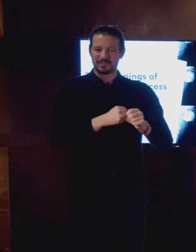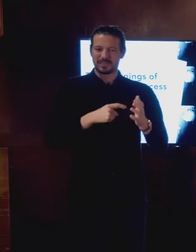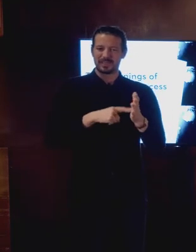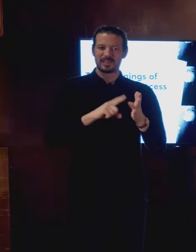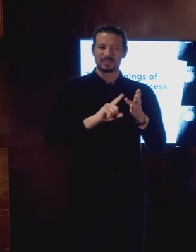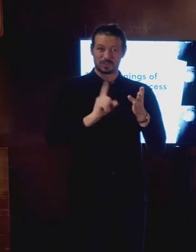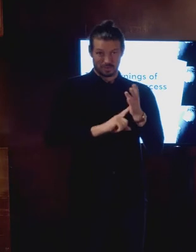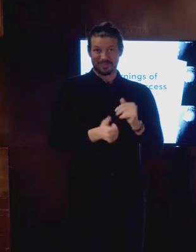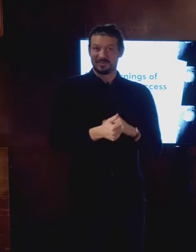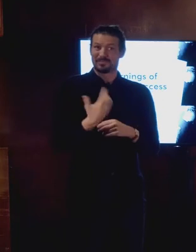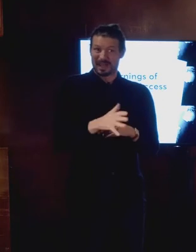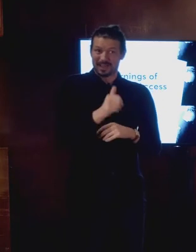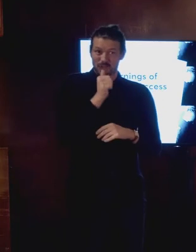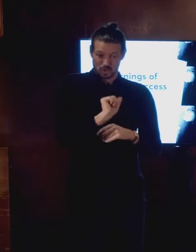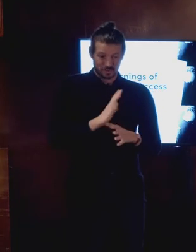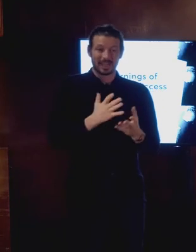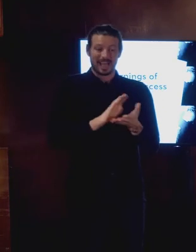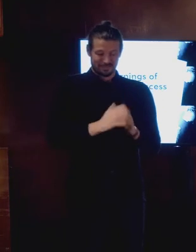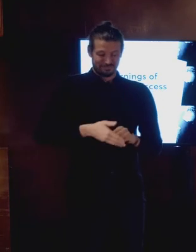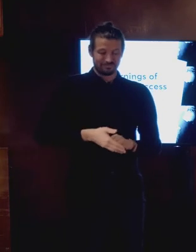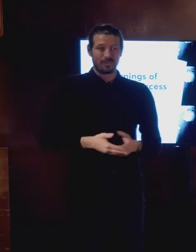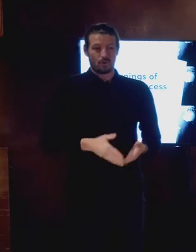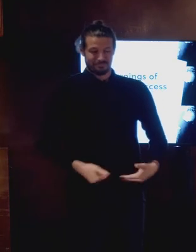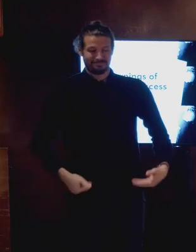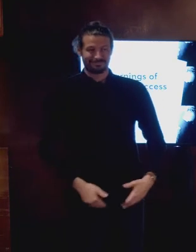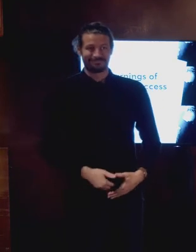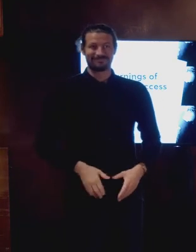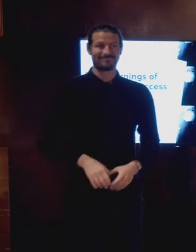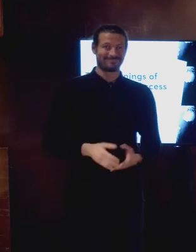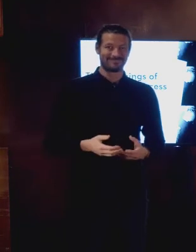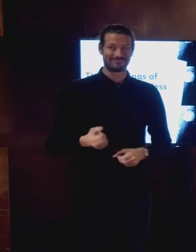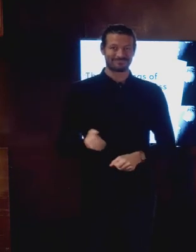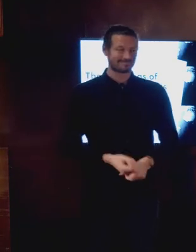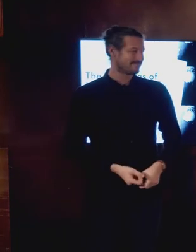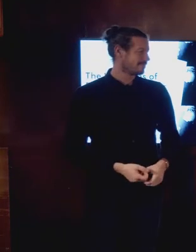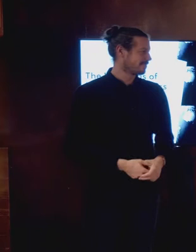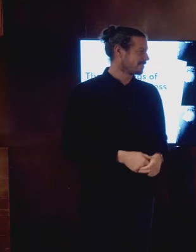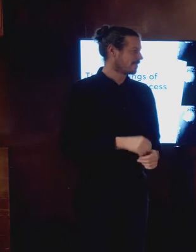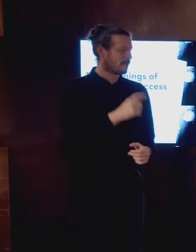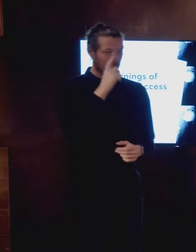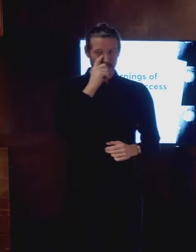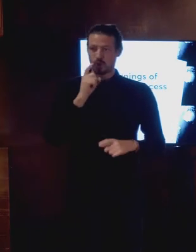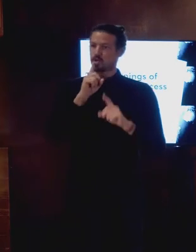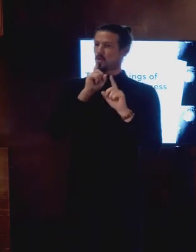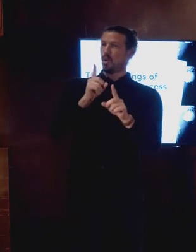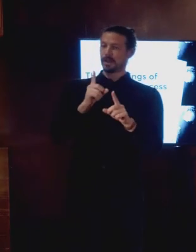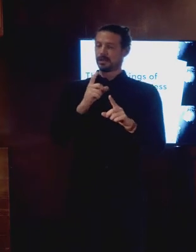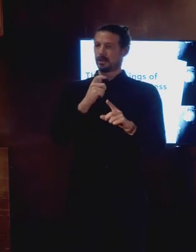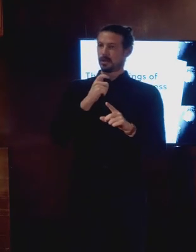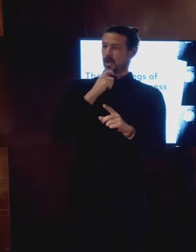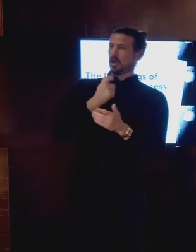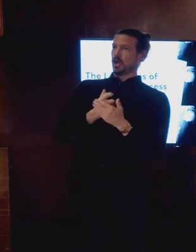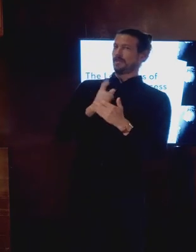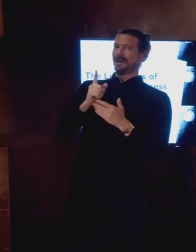power tool in the show. That's great. On her crotch even. Oh. Mm. So the warning was quite alarming but useful.